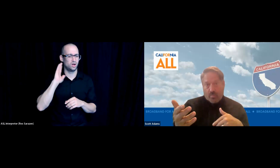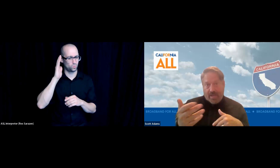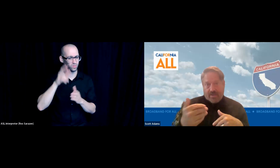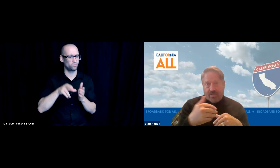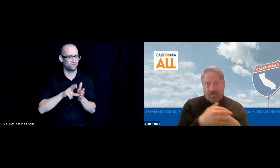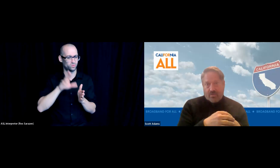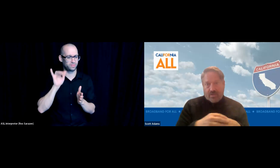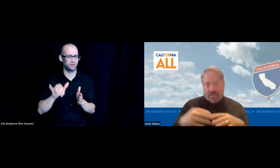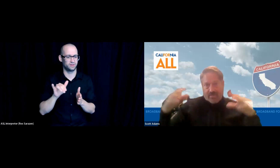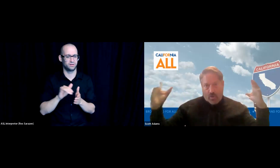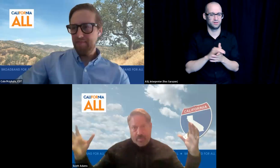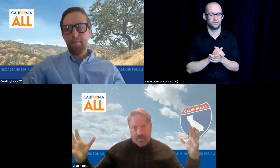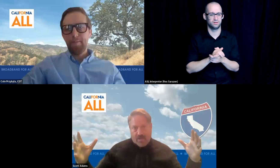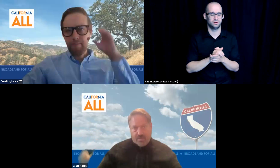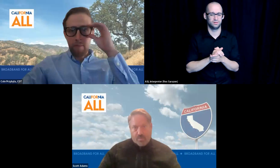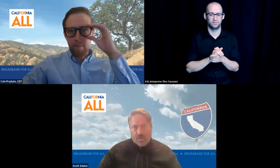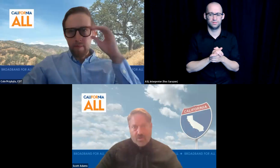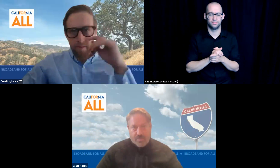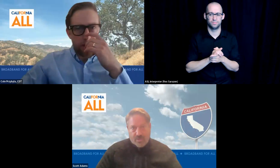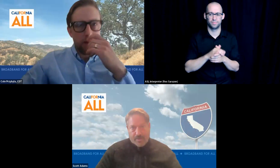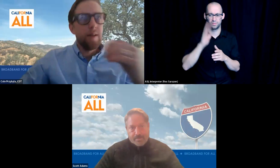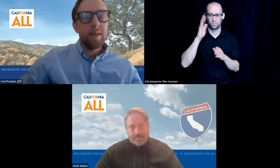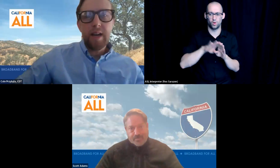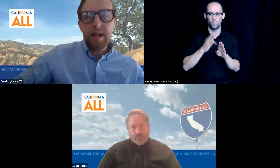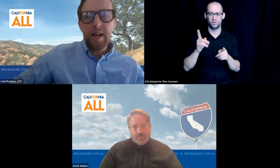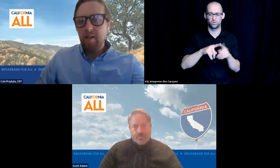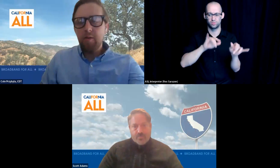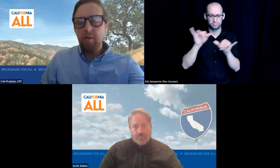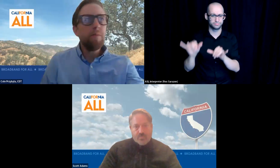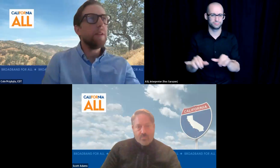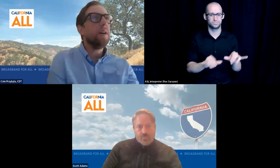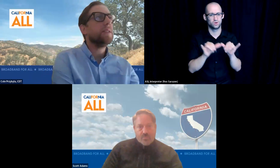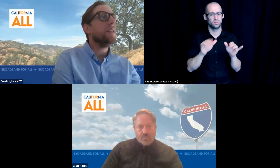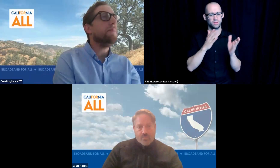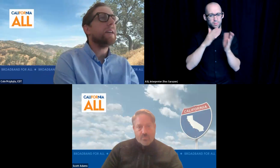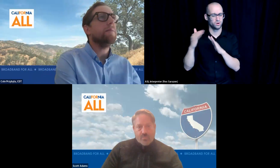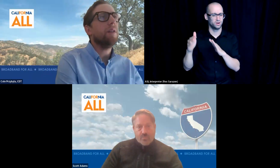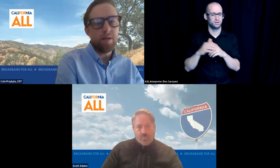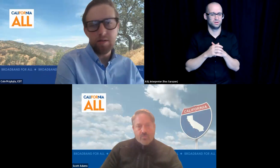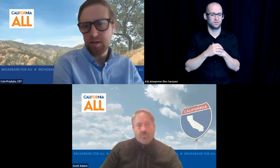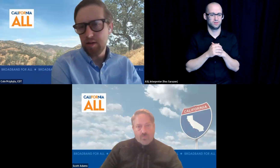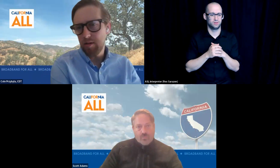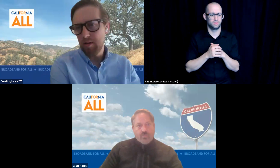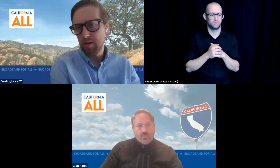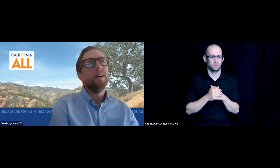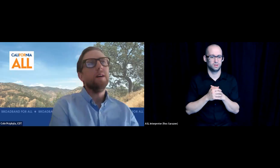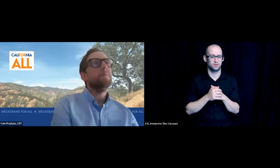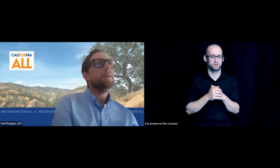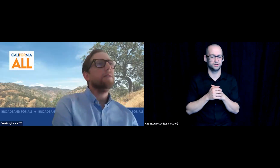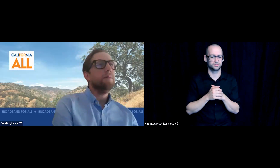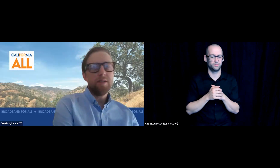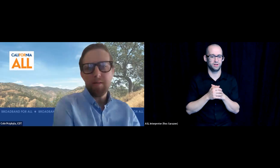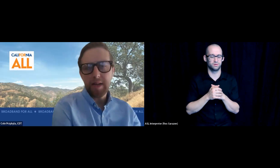but Cole, back to you to kind of open it up to the broader community. Yeah, and thank you. And can we bring the slides back up, Carlos? And so